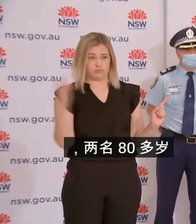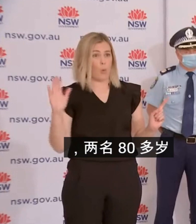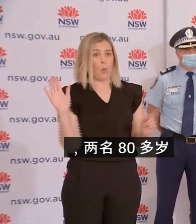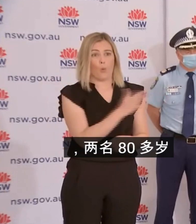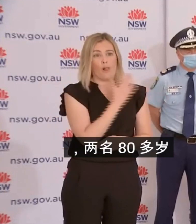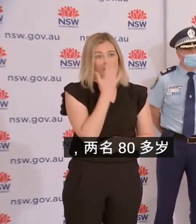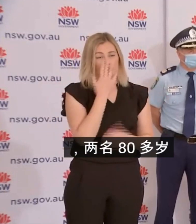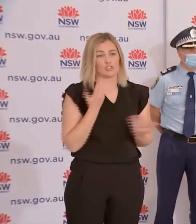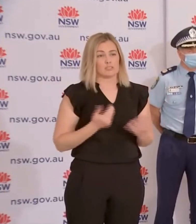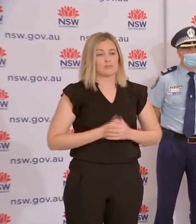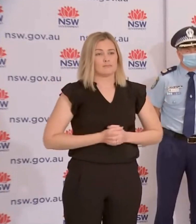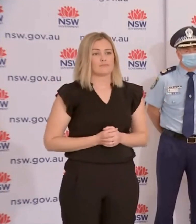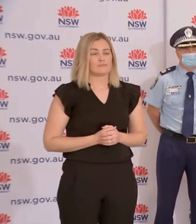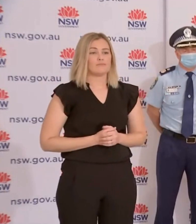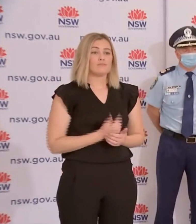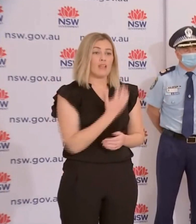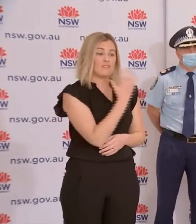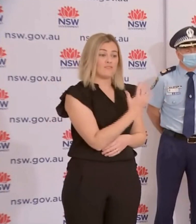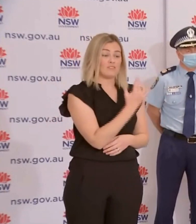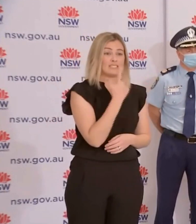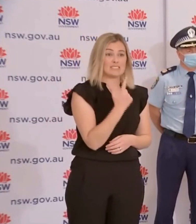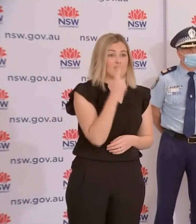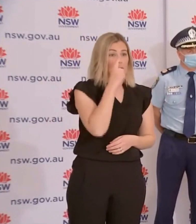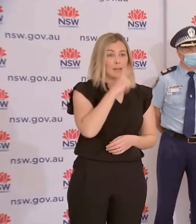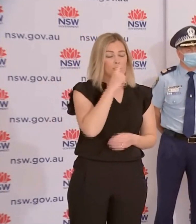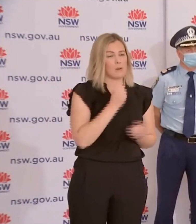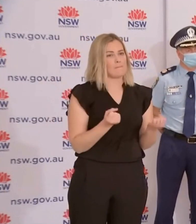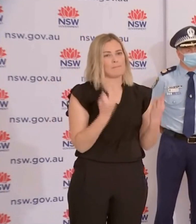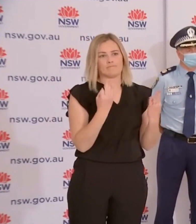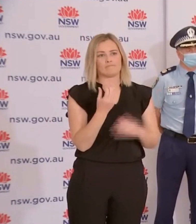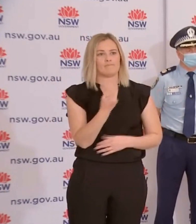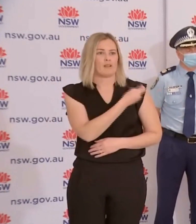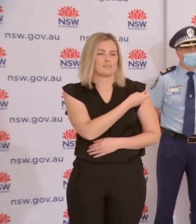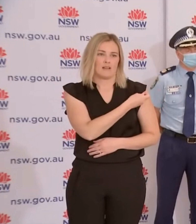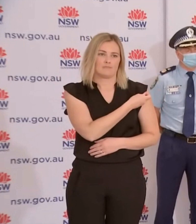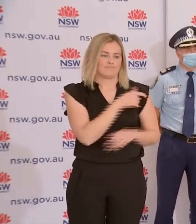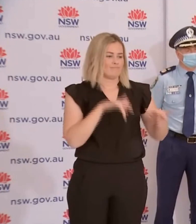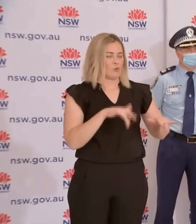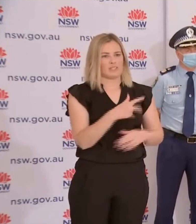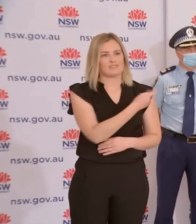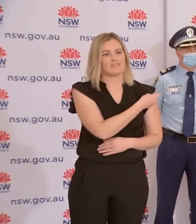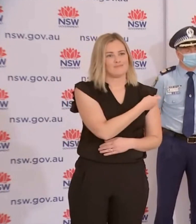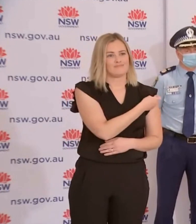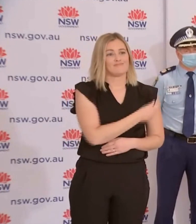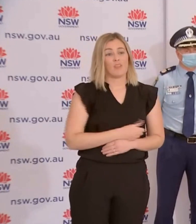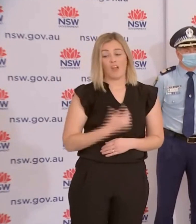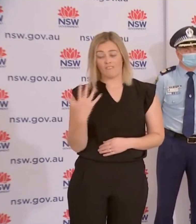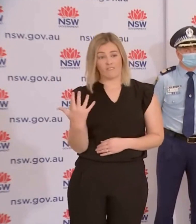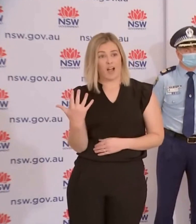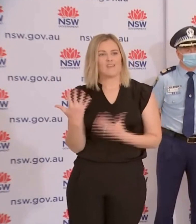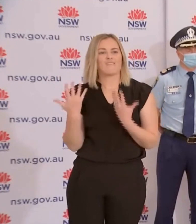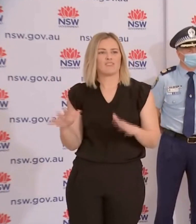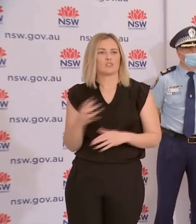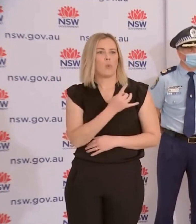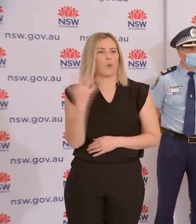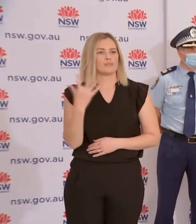in ICU, 57 are not vaccinated, and the remaining 5 have had 1